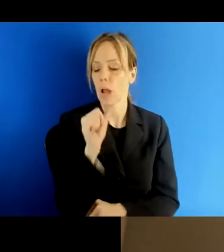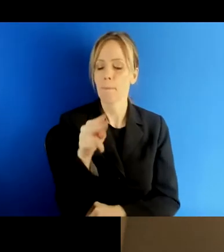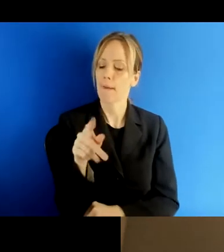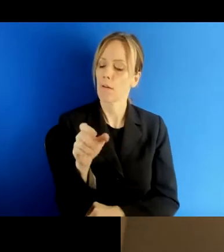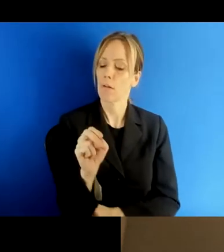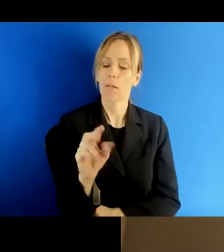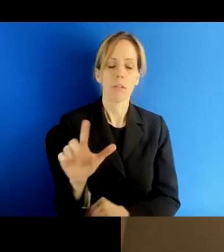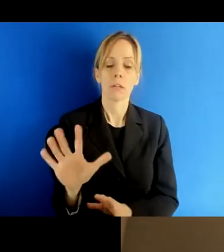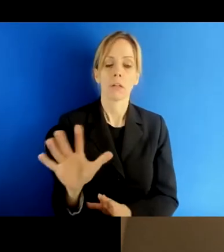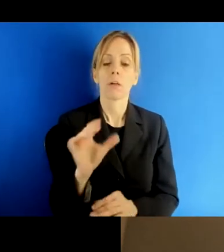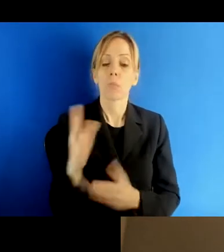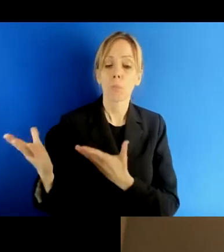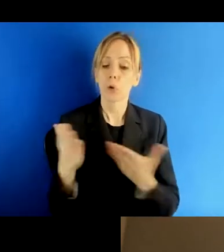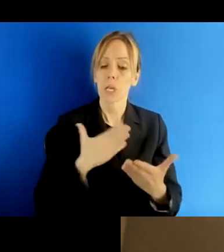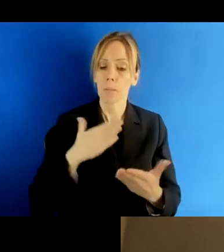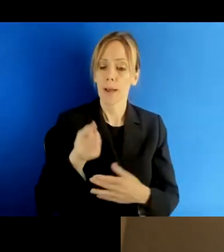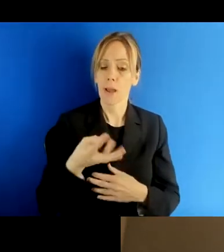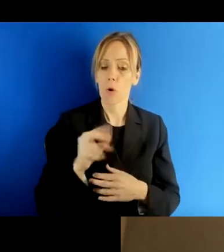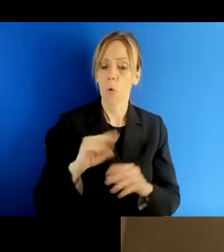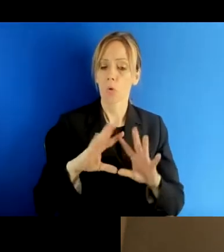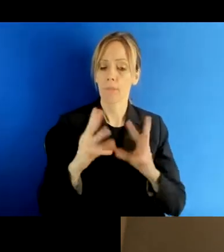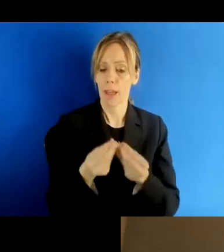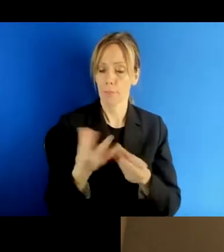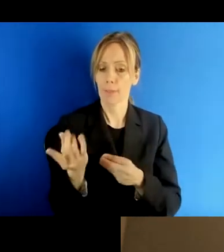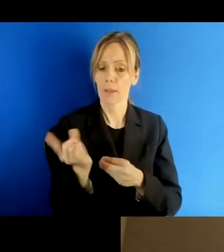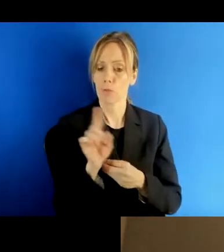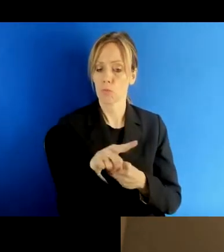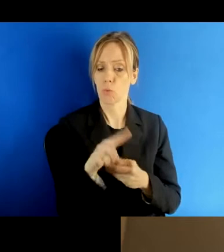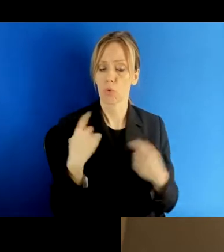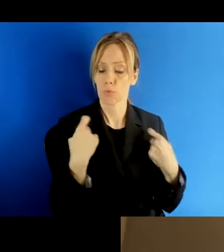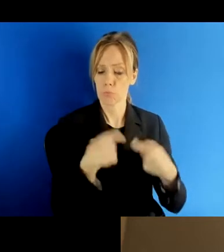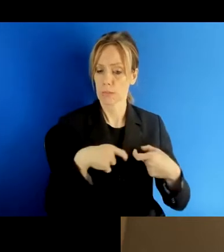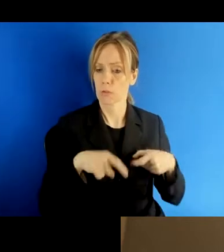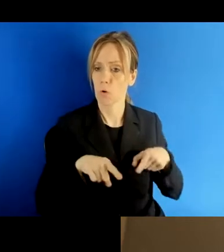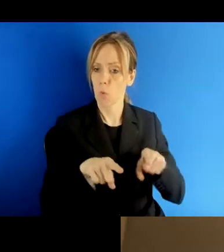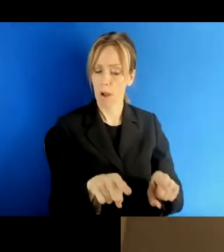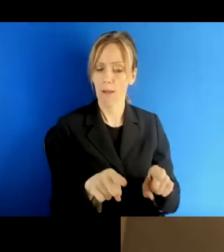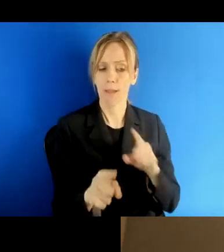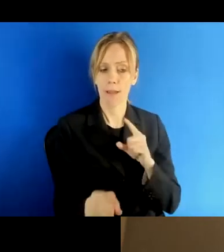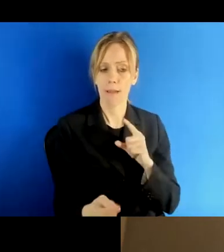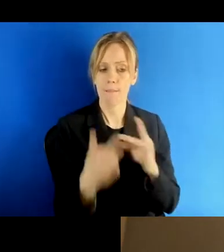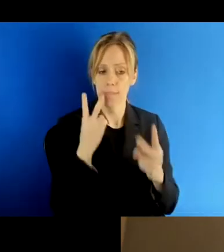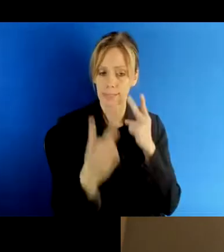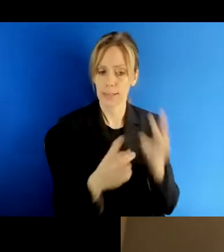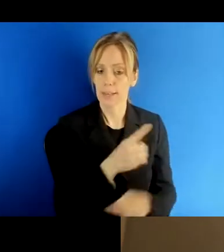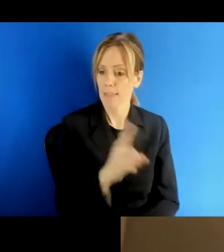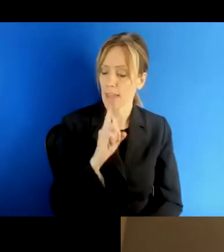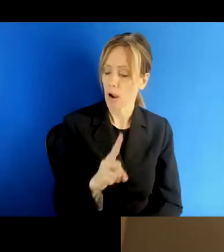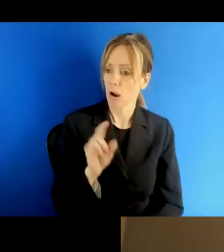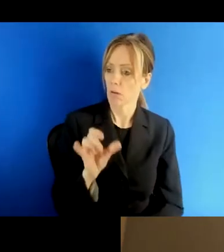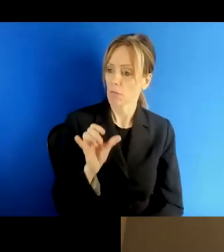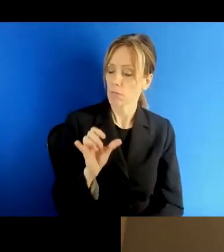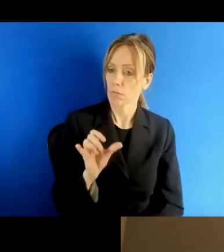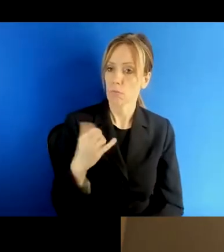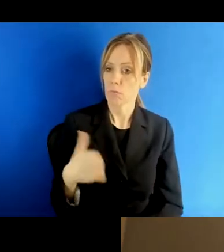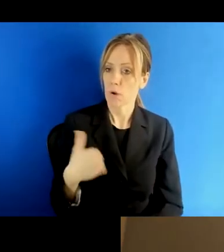they are incredibly that I am able to